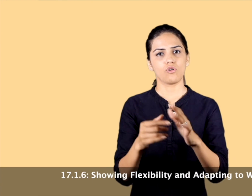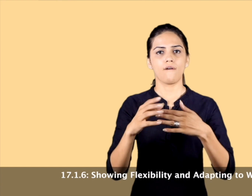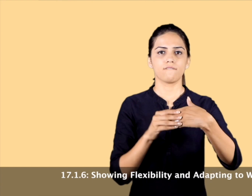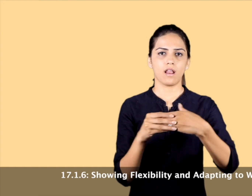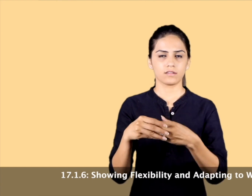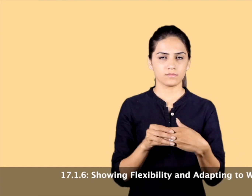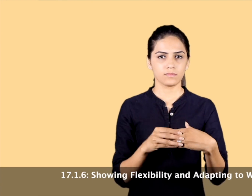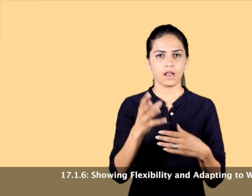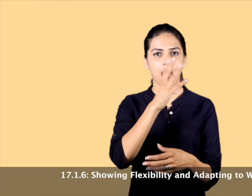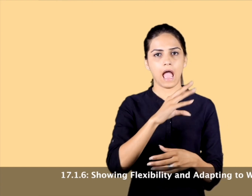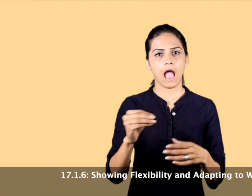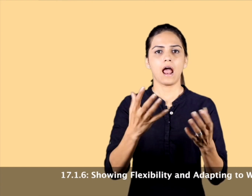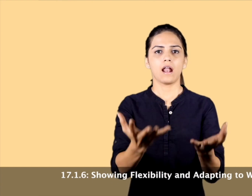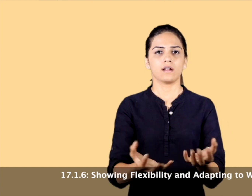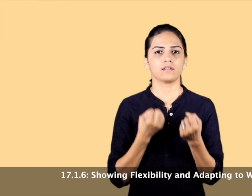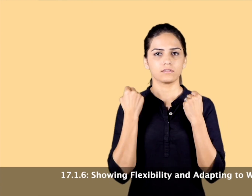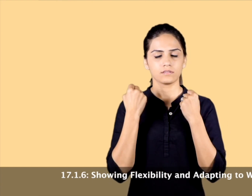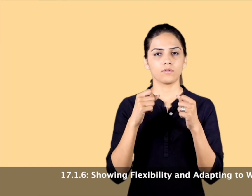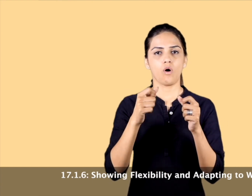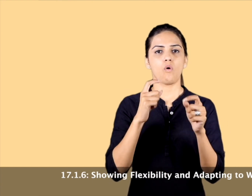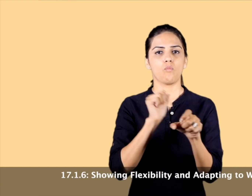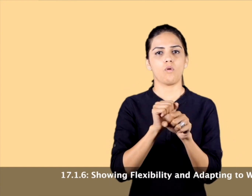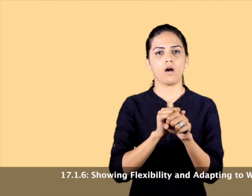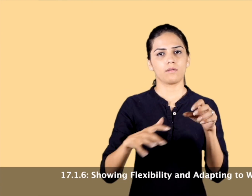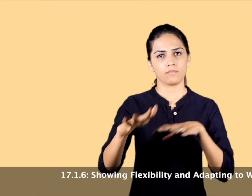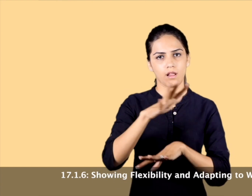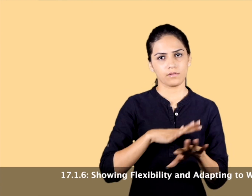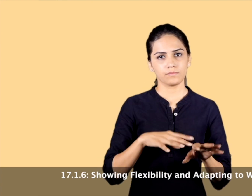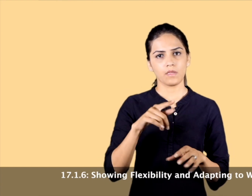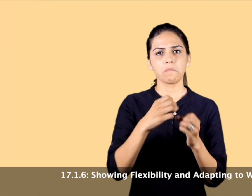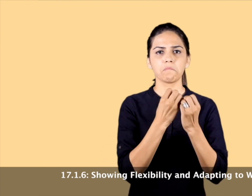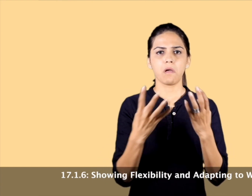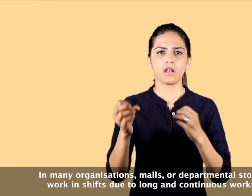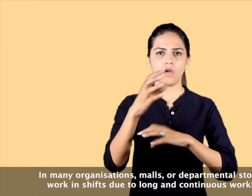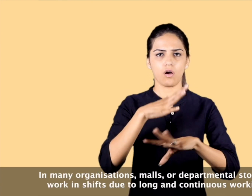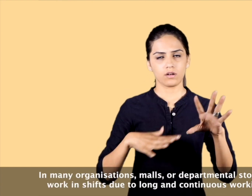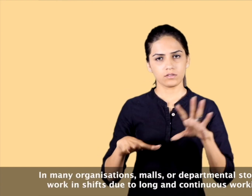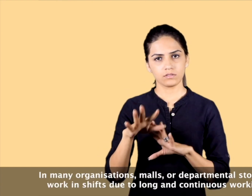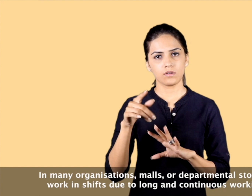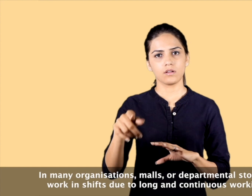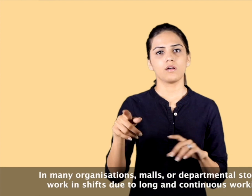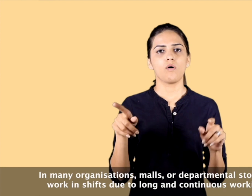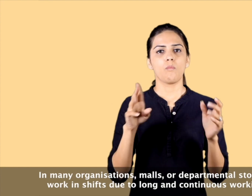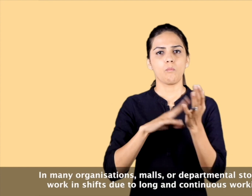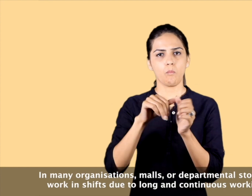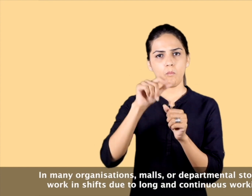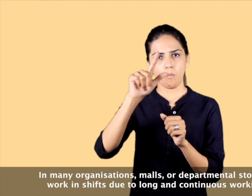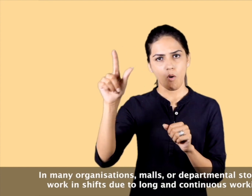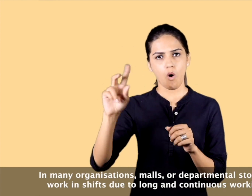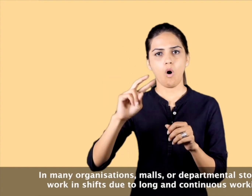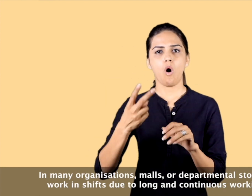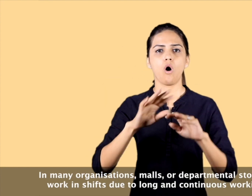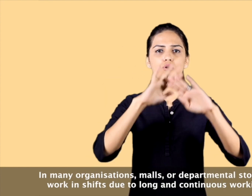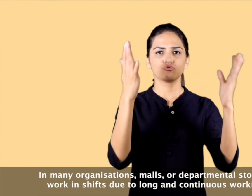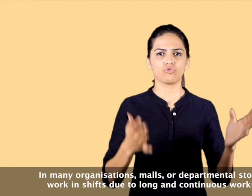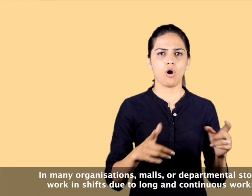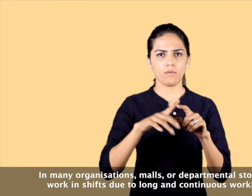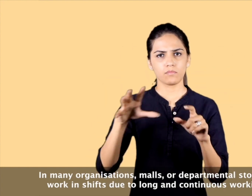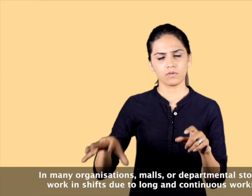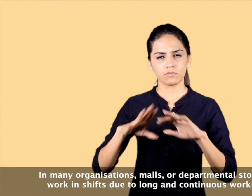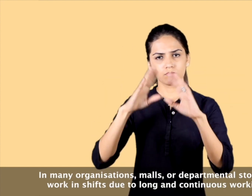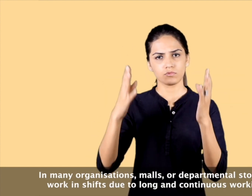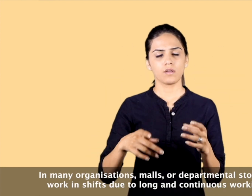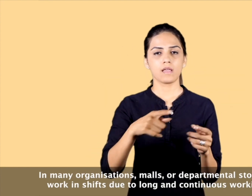17.1.6. Showing flexibility and adapting to work plans. In many organizations, malls and departmental